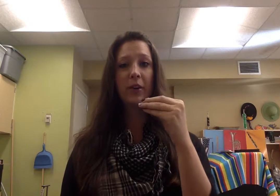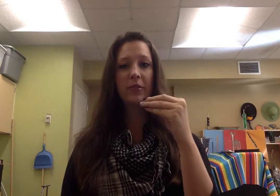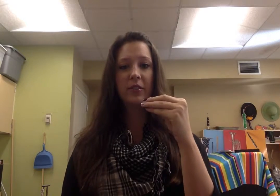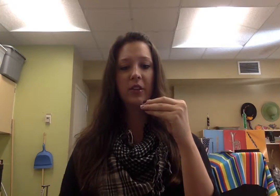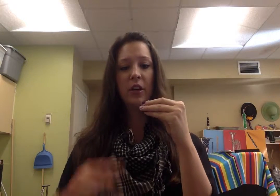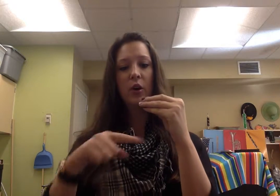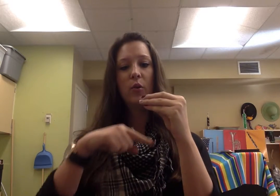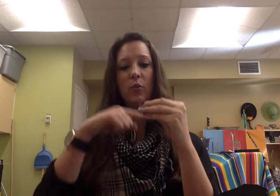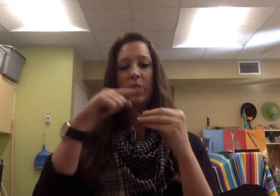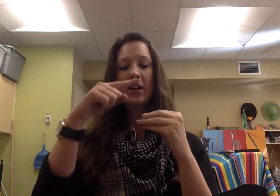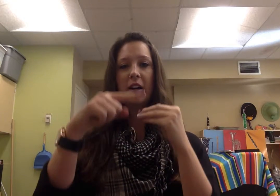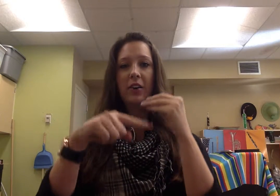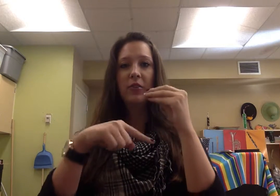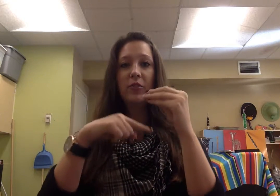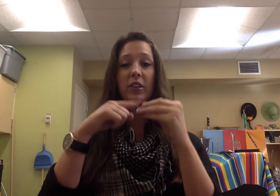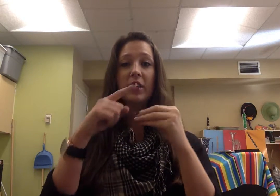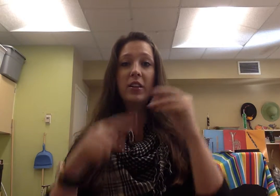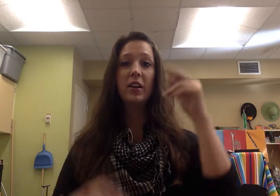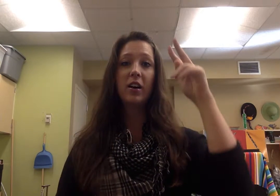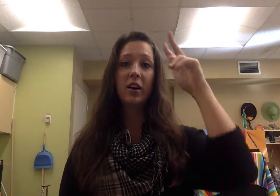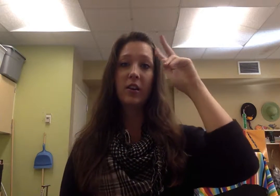round, round, yawn,